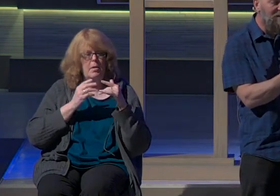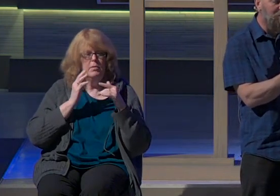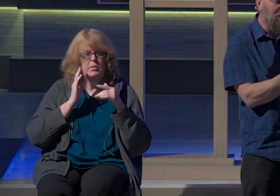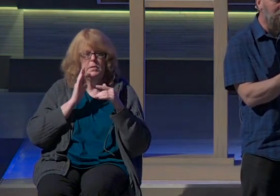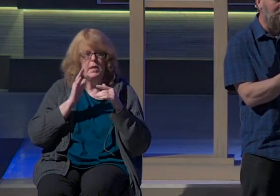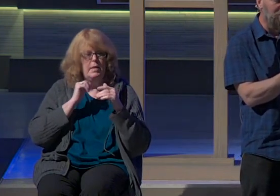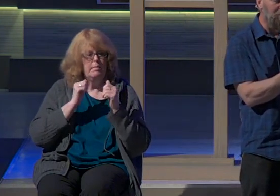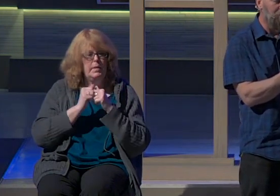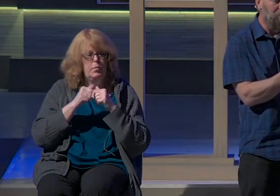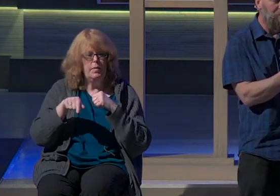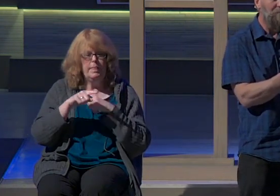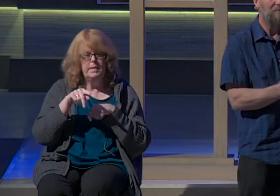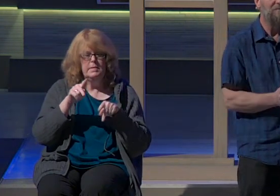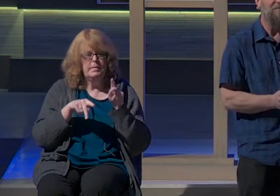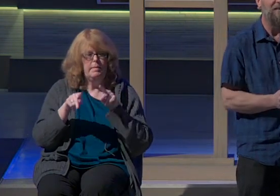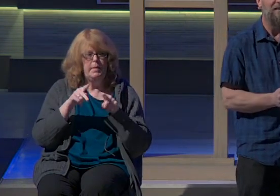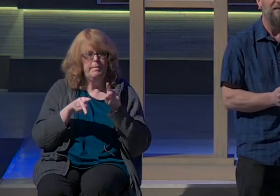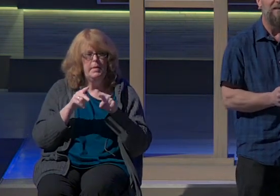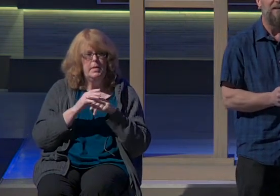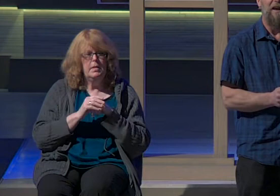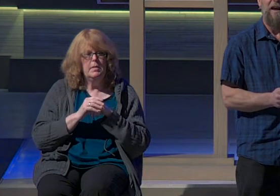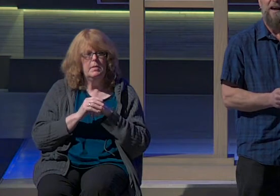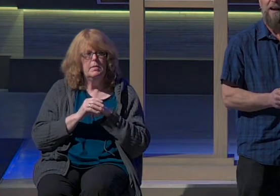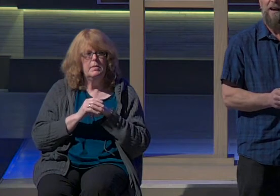with this people.